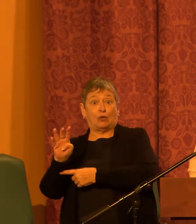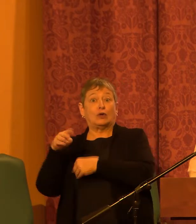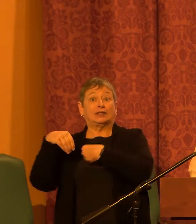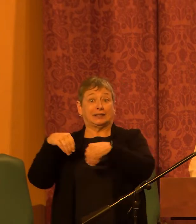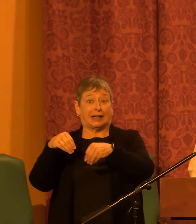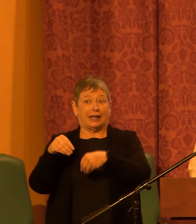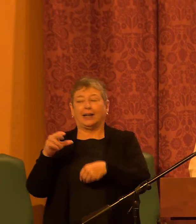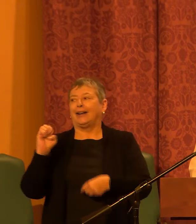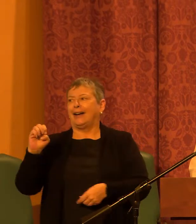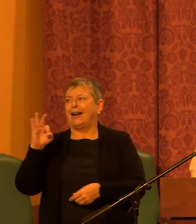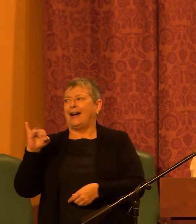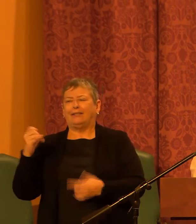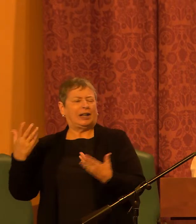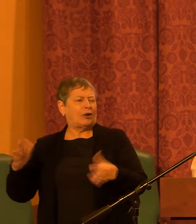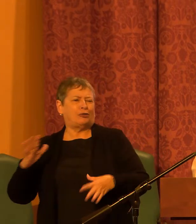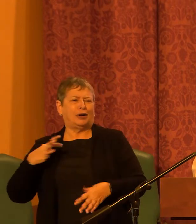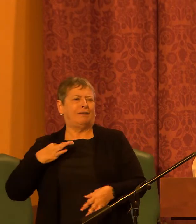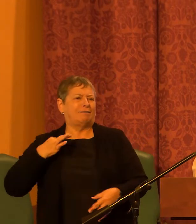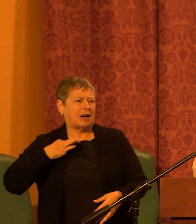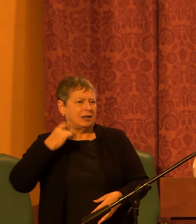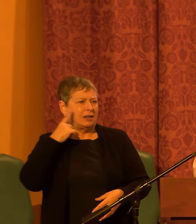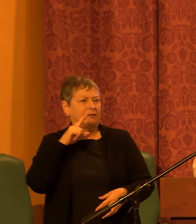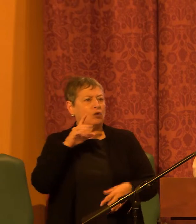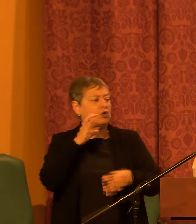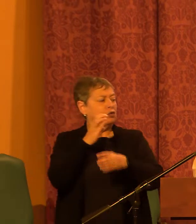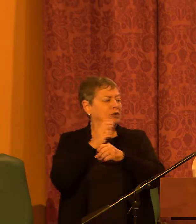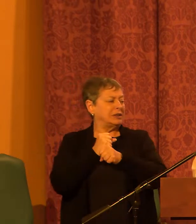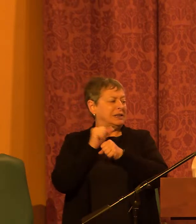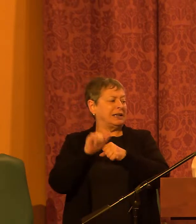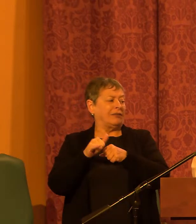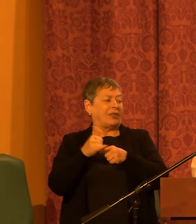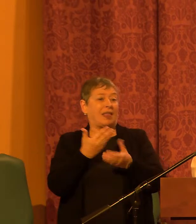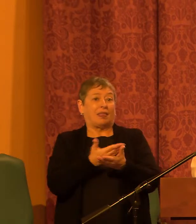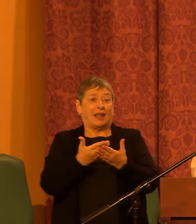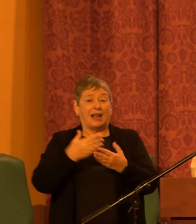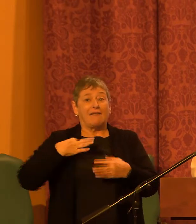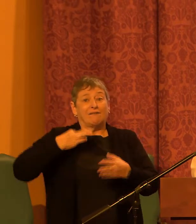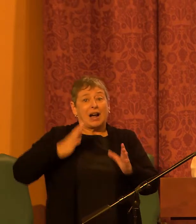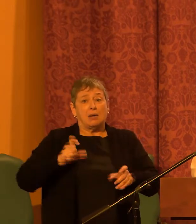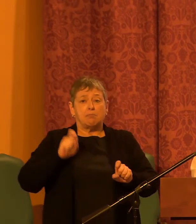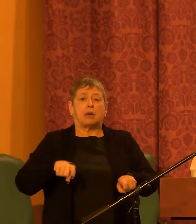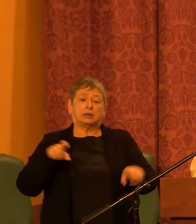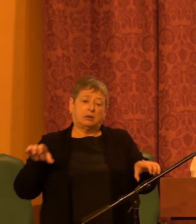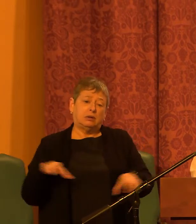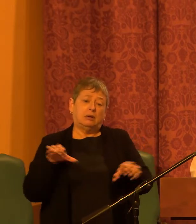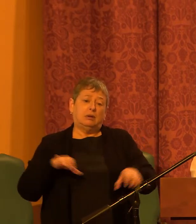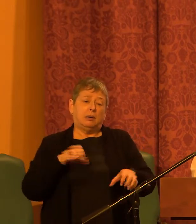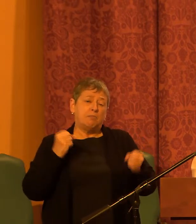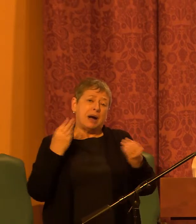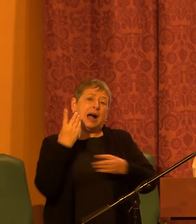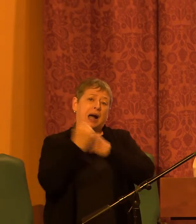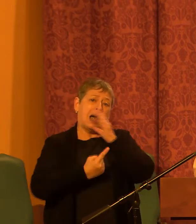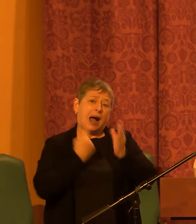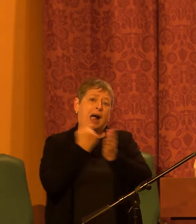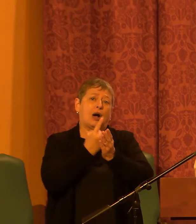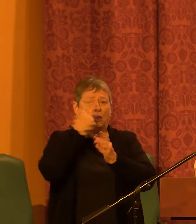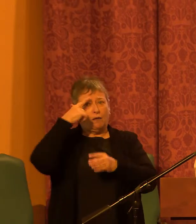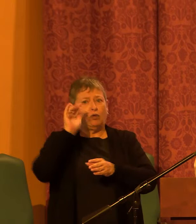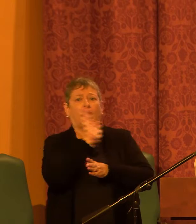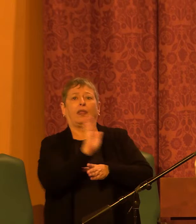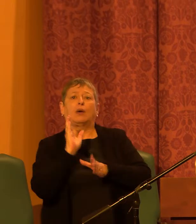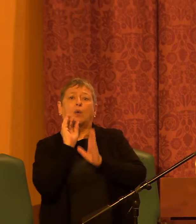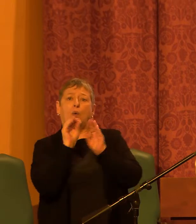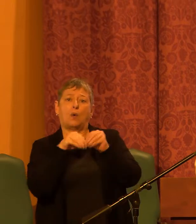volunteering. To receive the proceeds, volunteers must put in long hours on behalf of the organization they